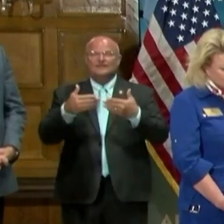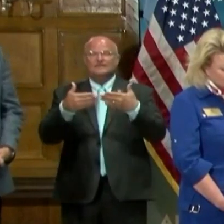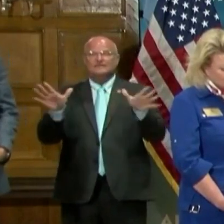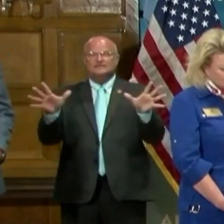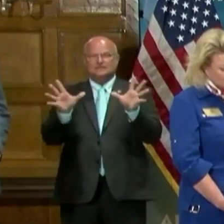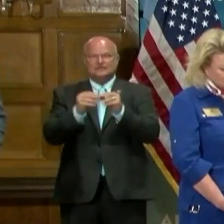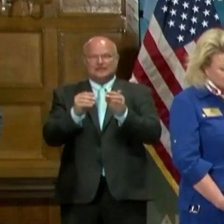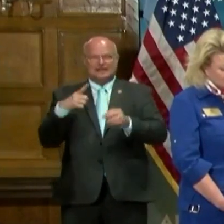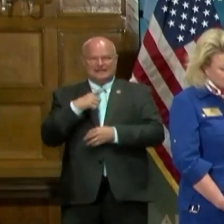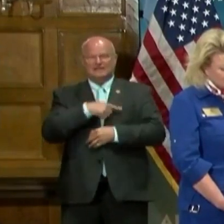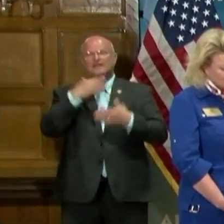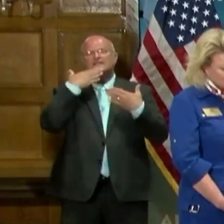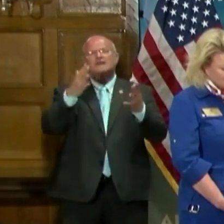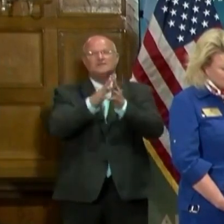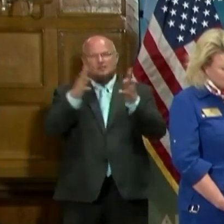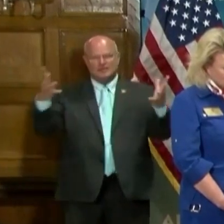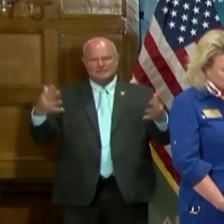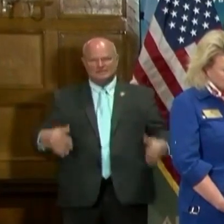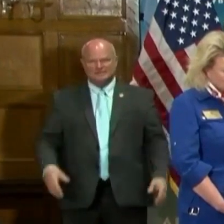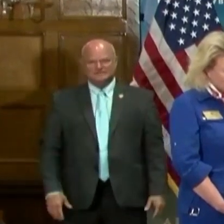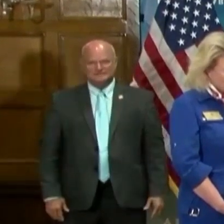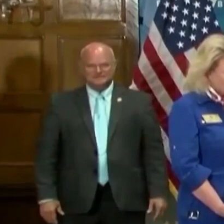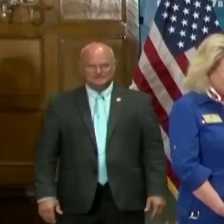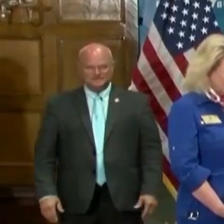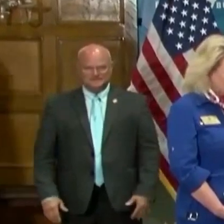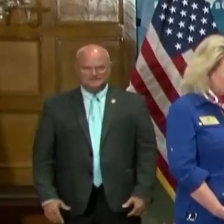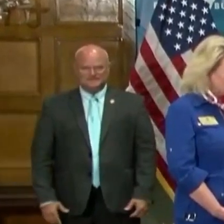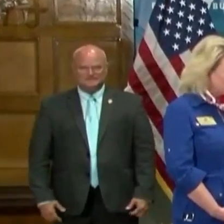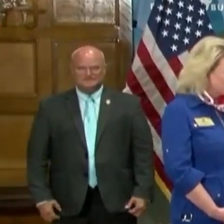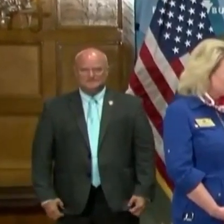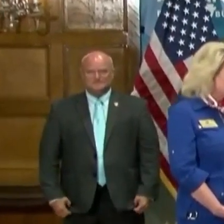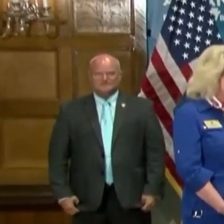Assembly. Thank you very much.